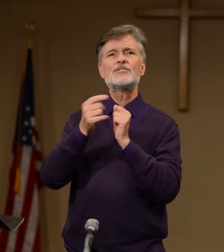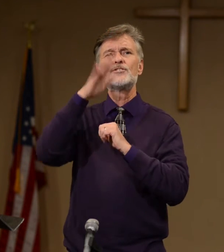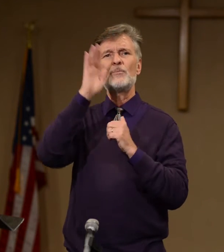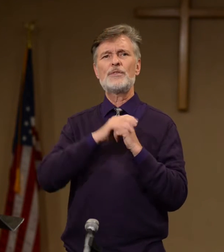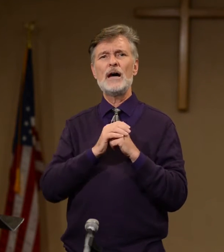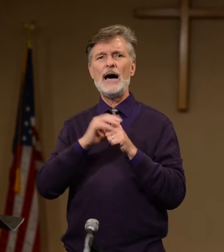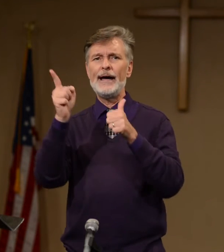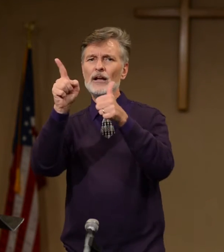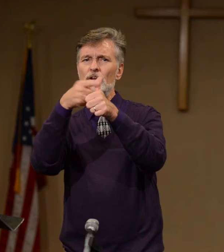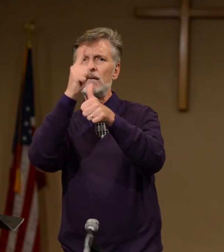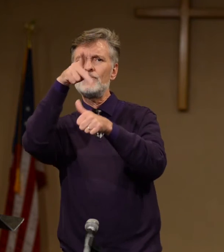relationship with God. Look at